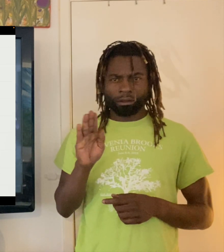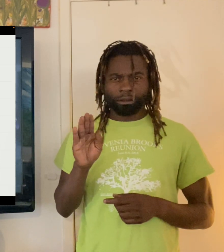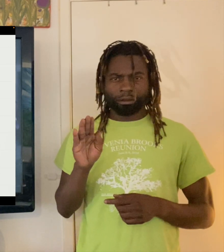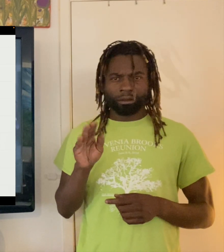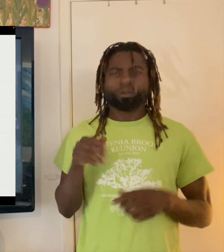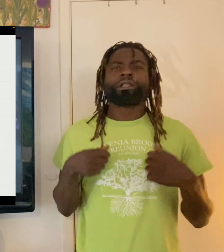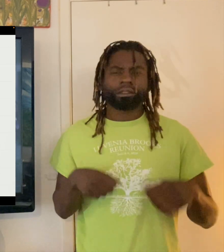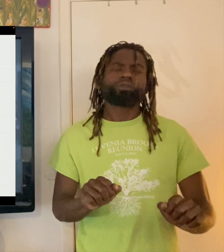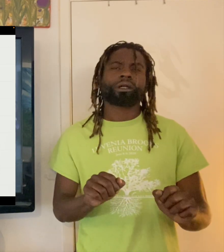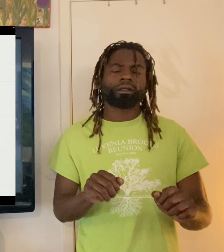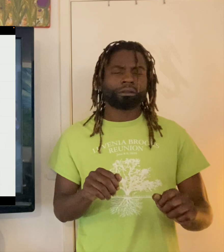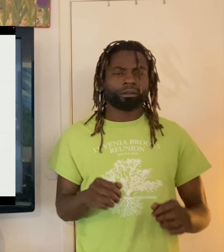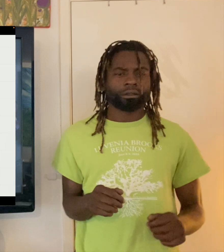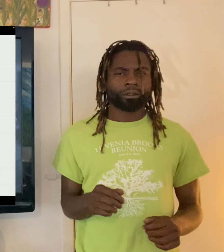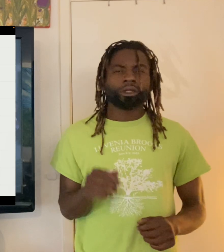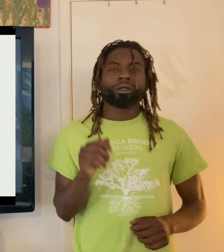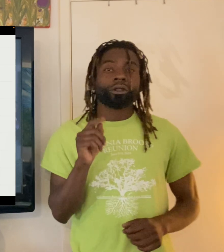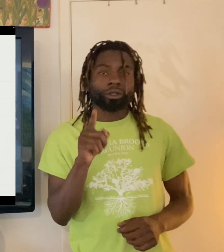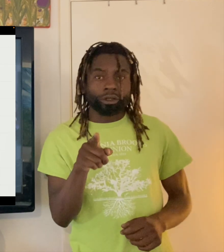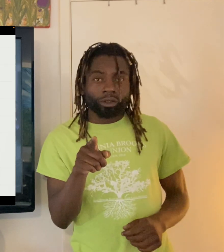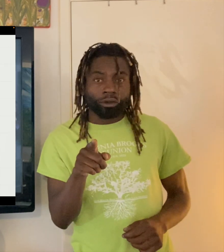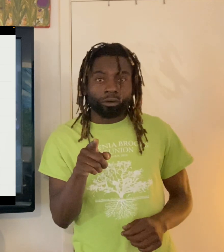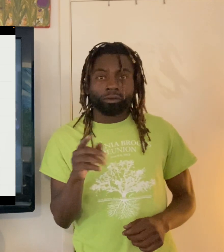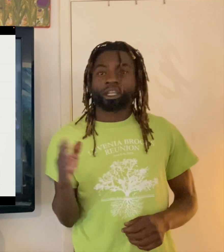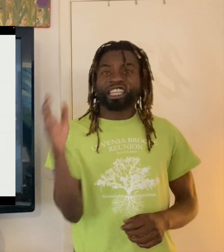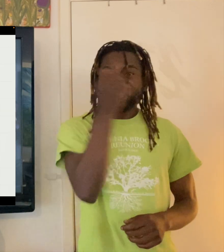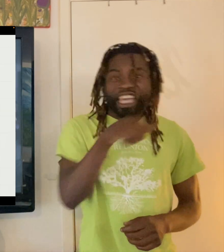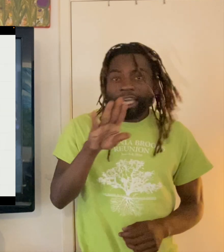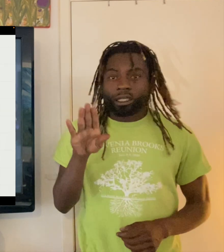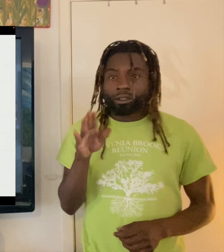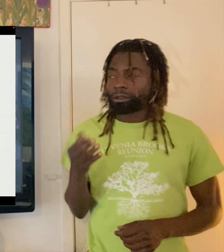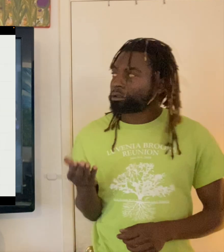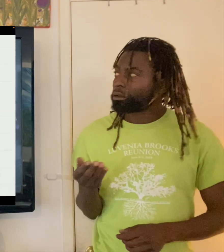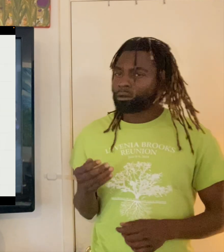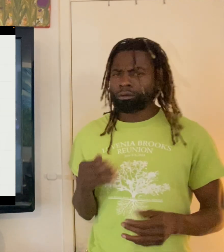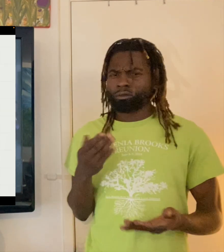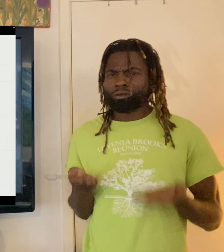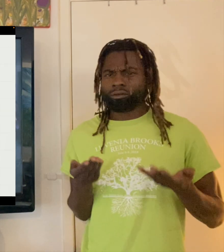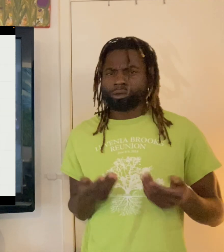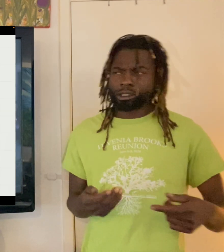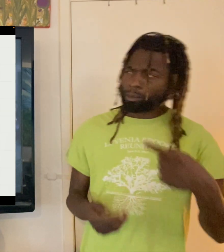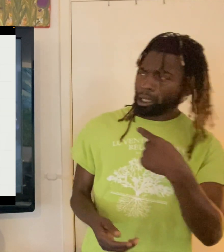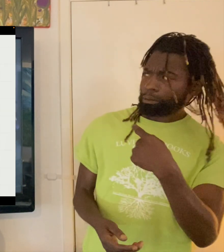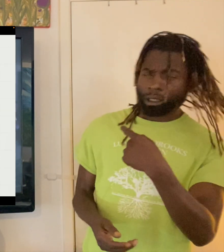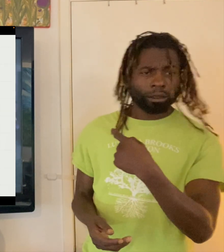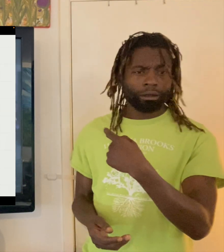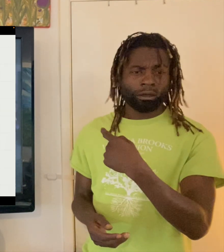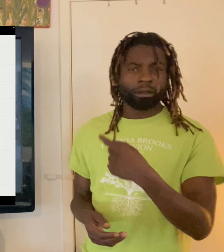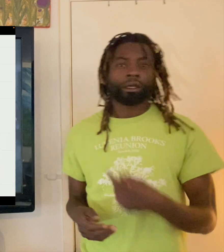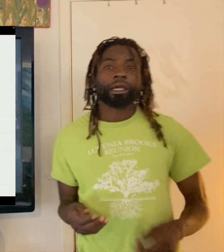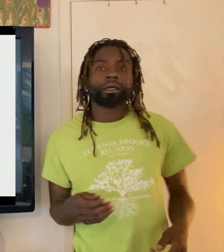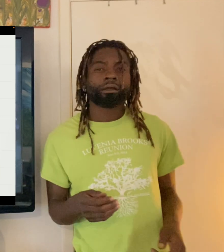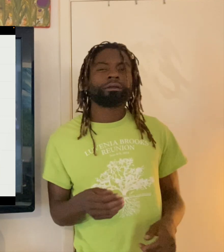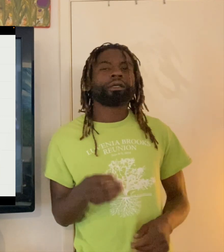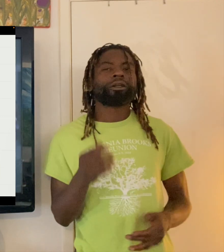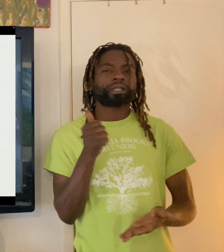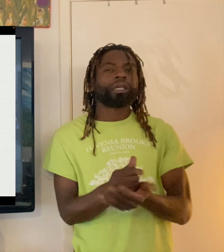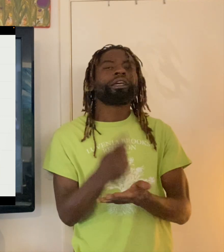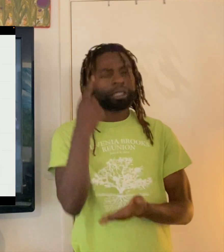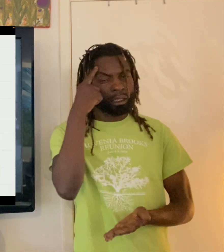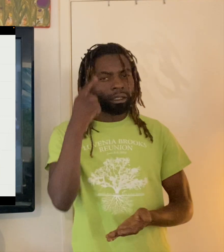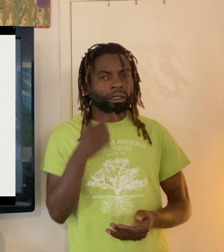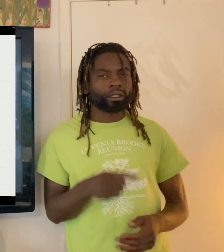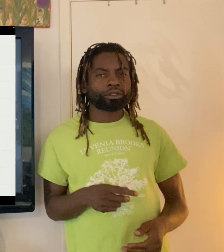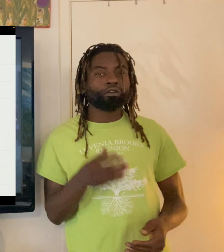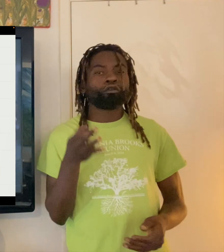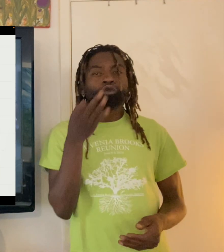try. Right now, I want you to guess what is behind me. I will give you a hint. It is a fruit, and it is